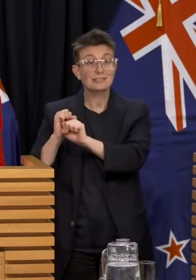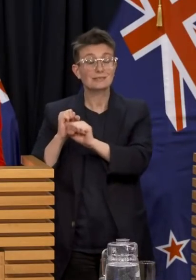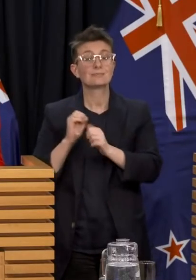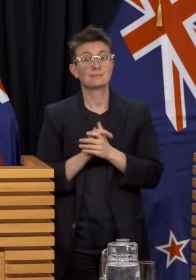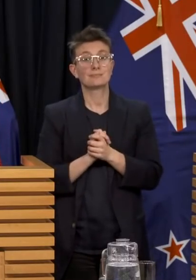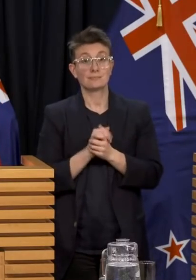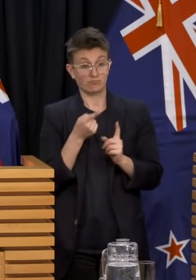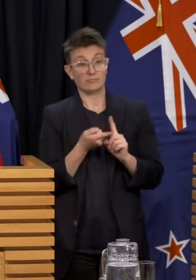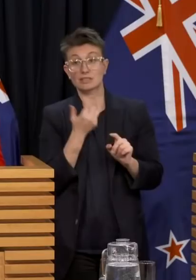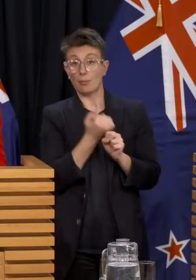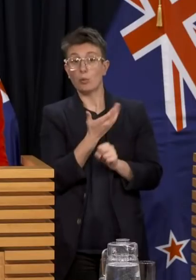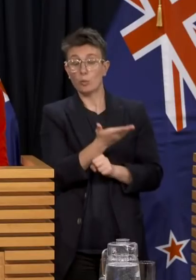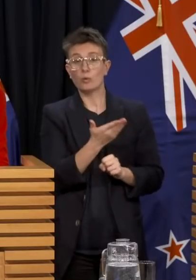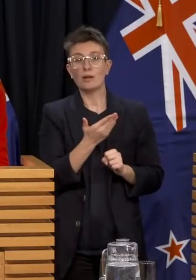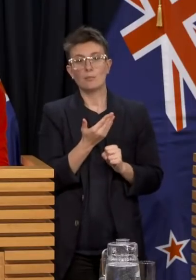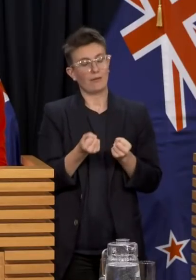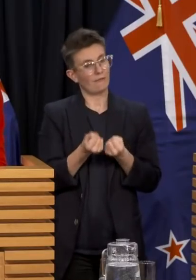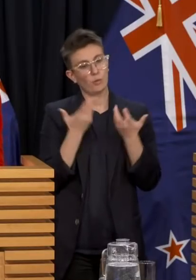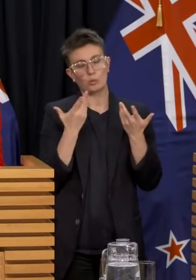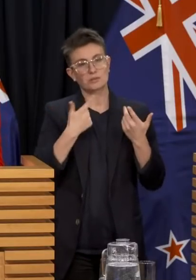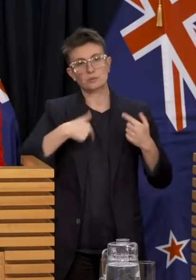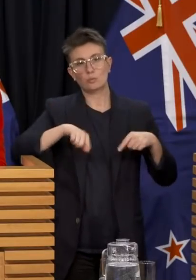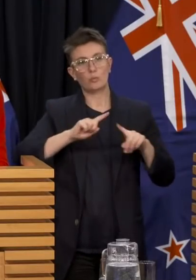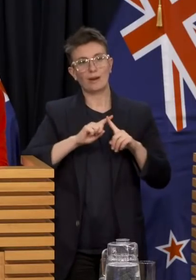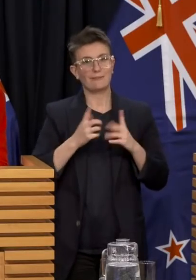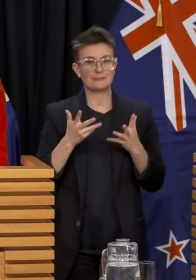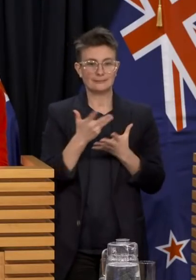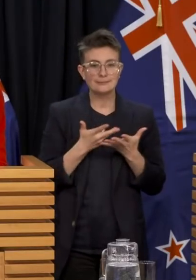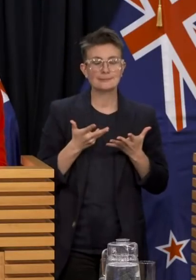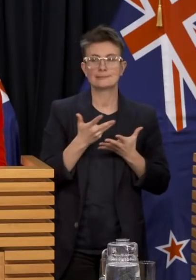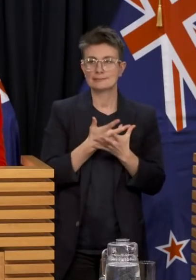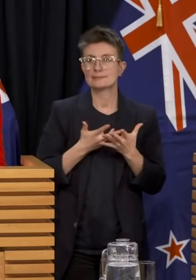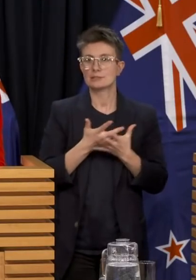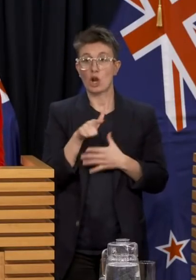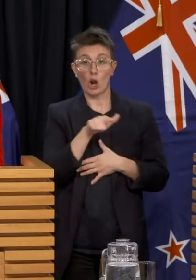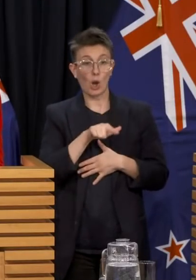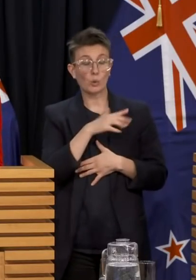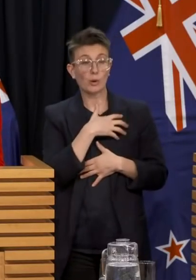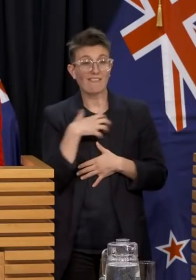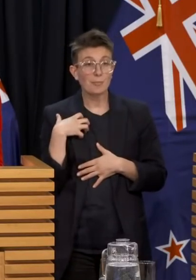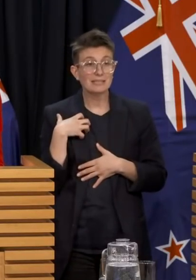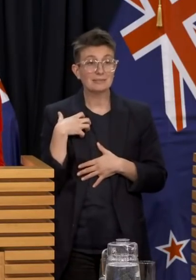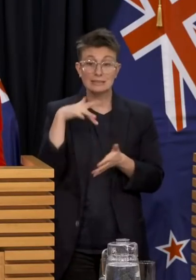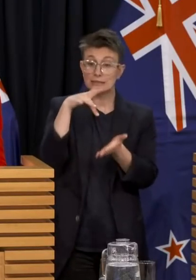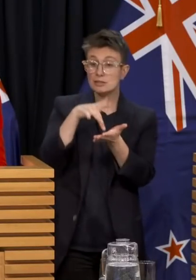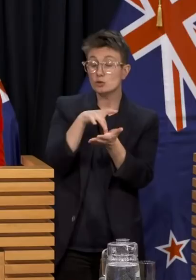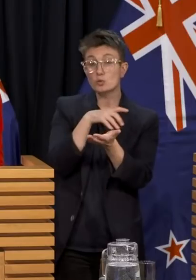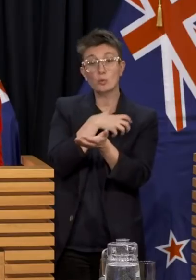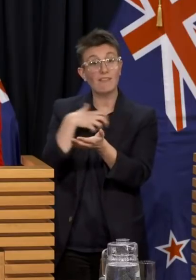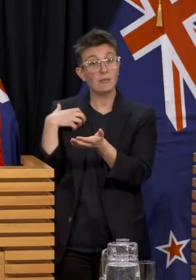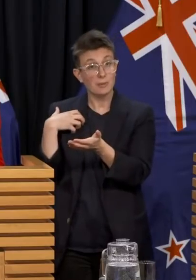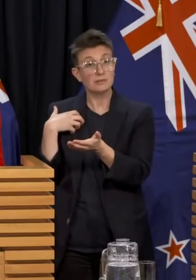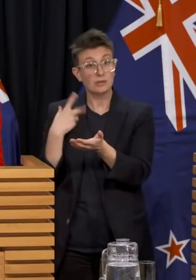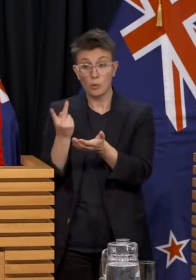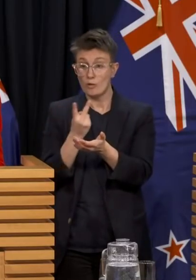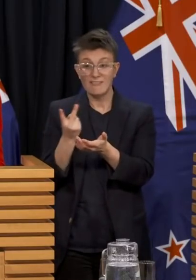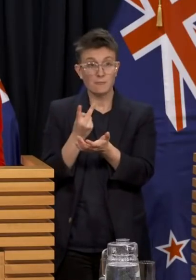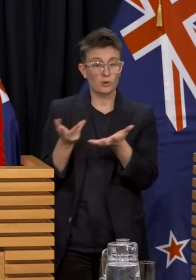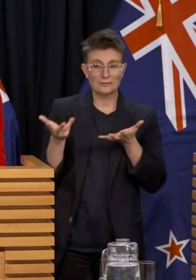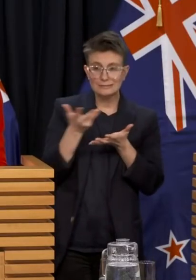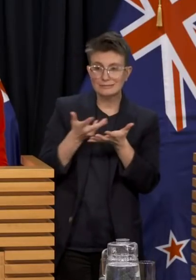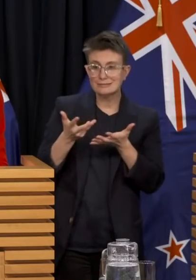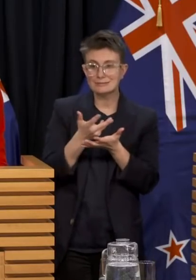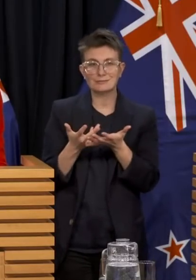that, yes, we have discussed between ourselves, both local and central government, need to resolve, some of where that liability exists